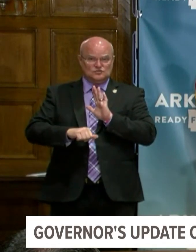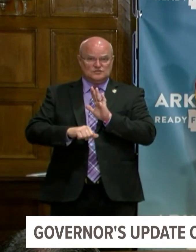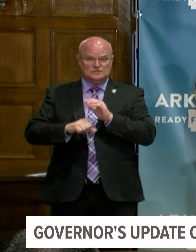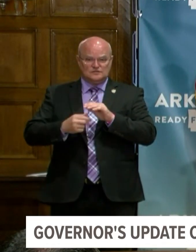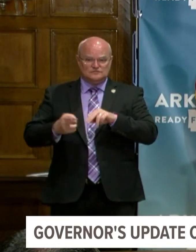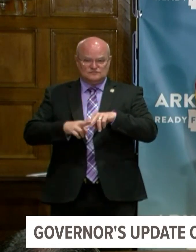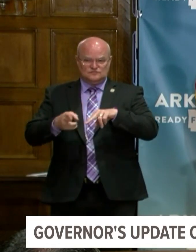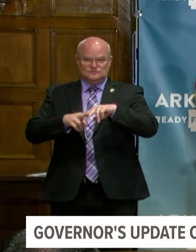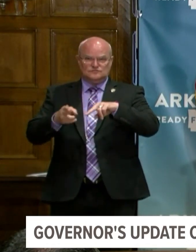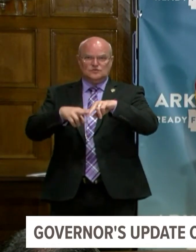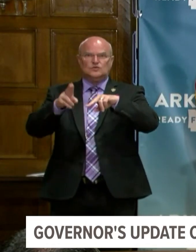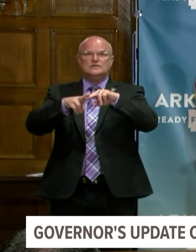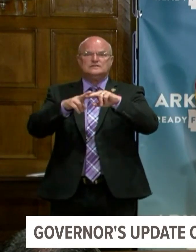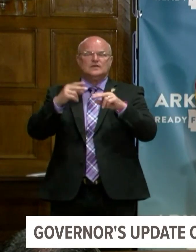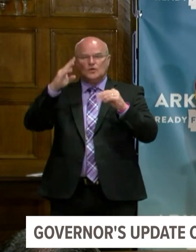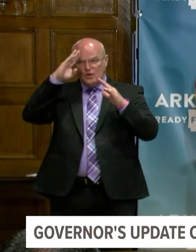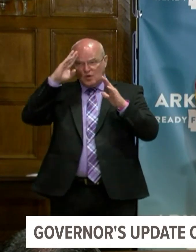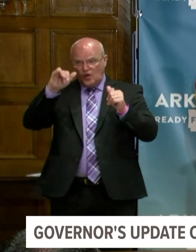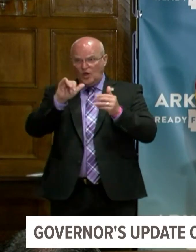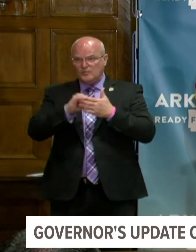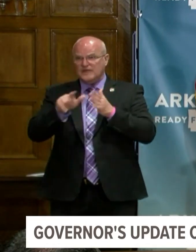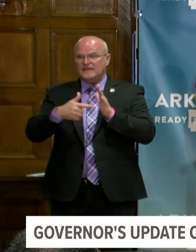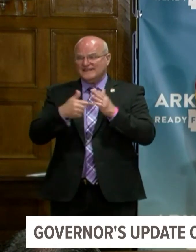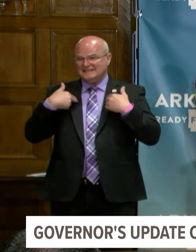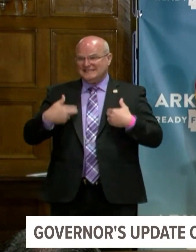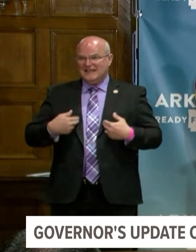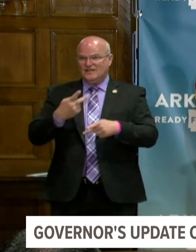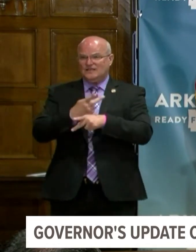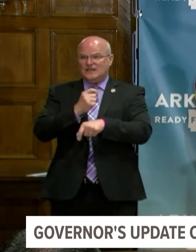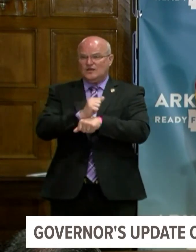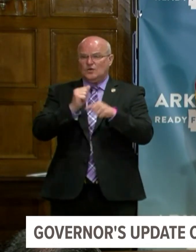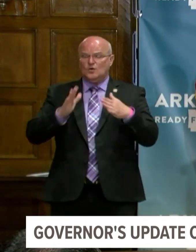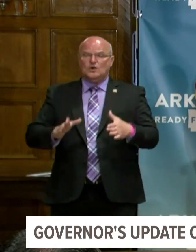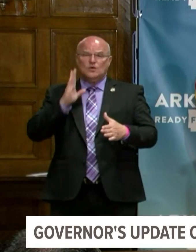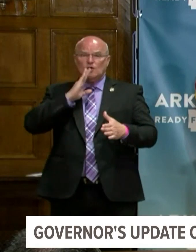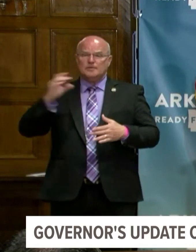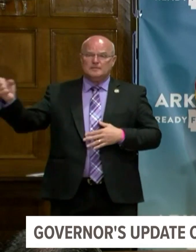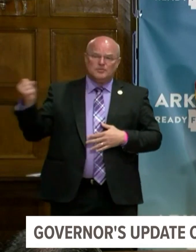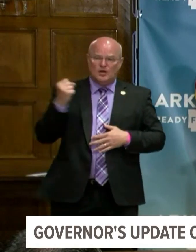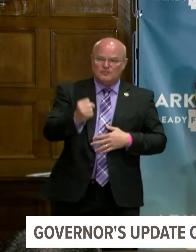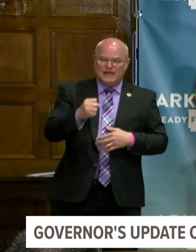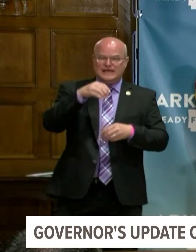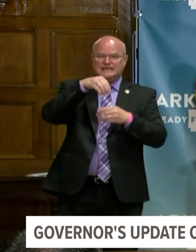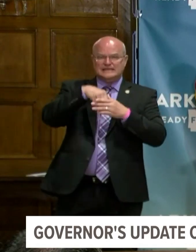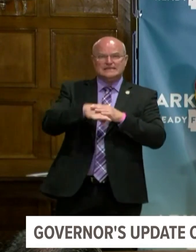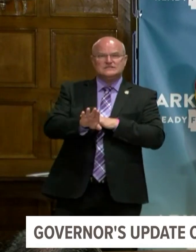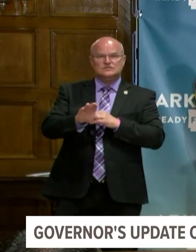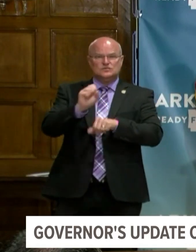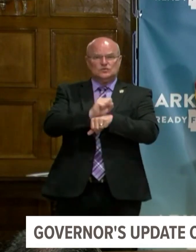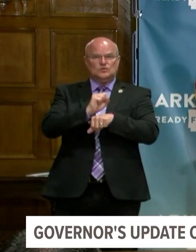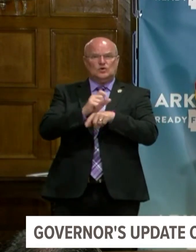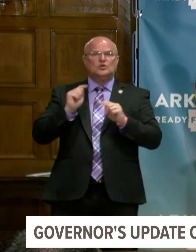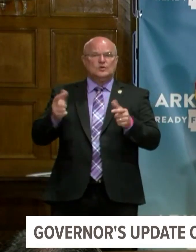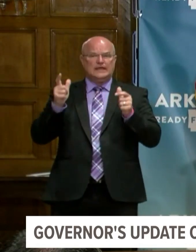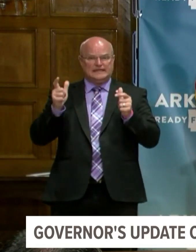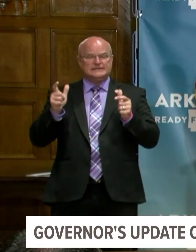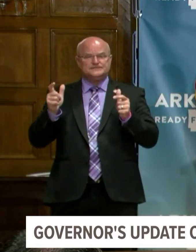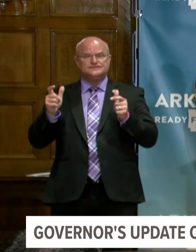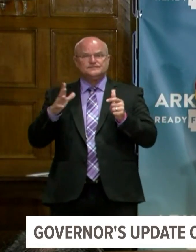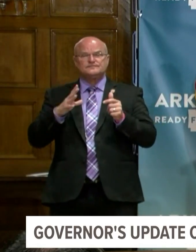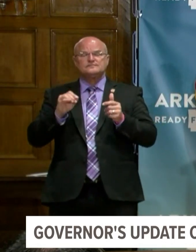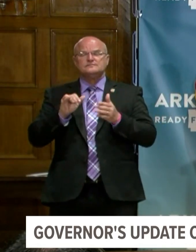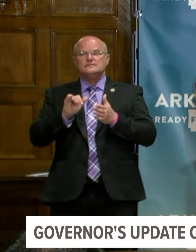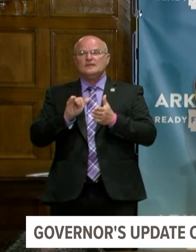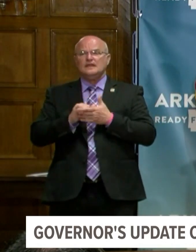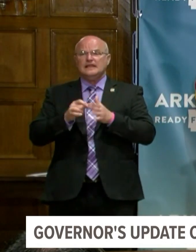are increasing, we would hope that these healthcare workers would be brought back into work very quickly,